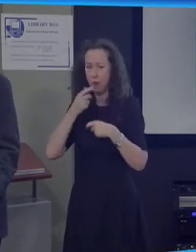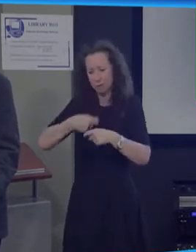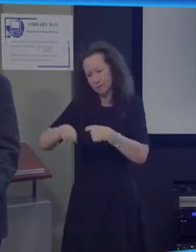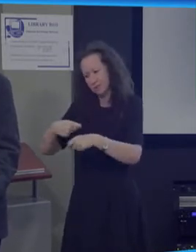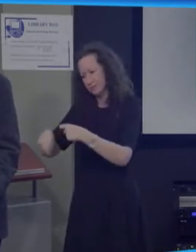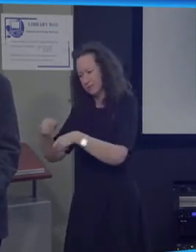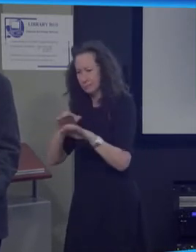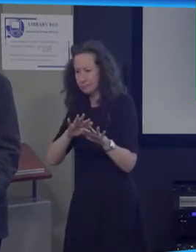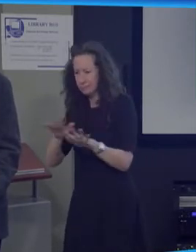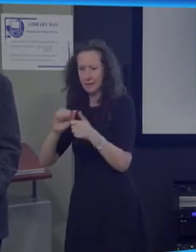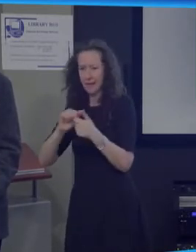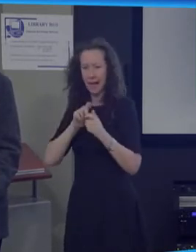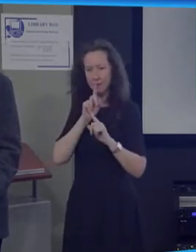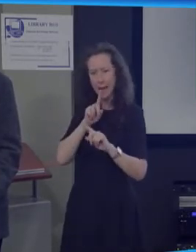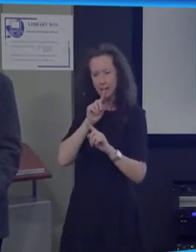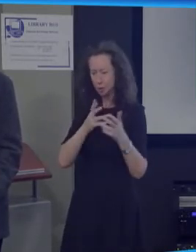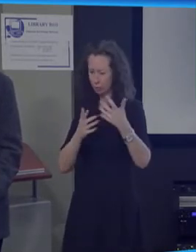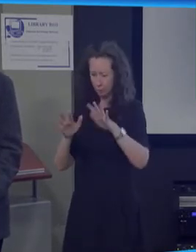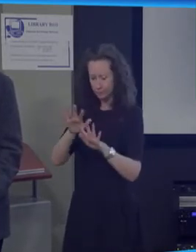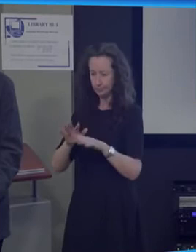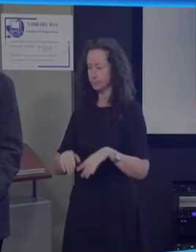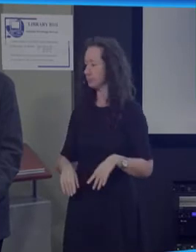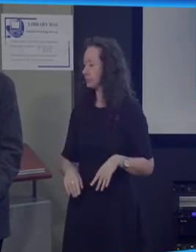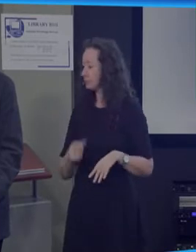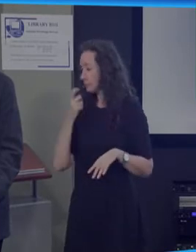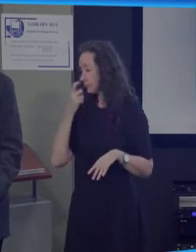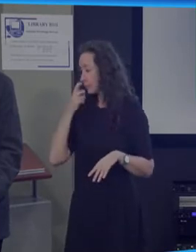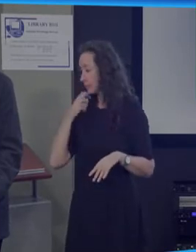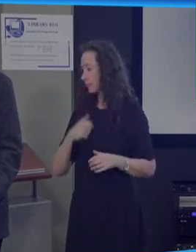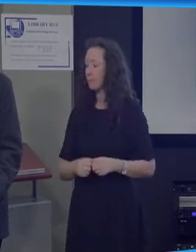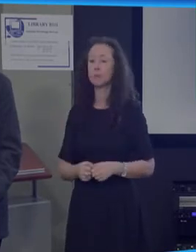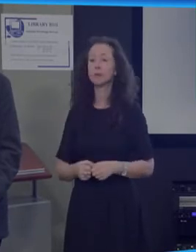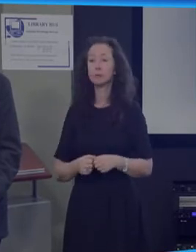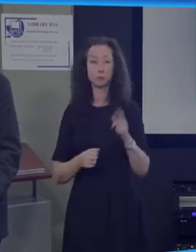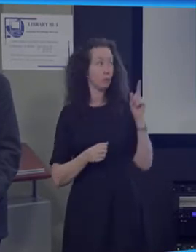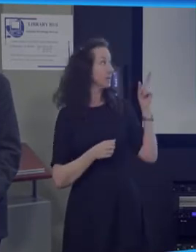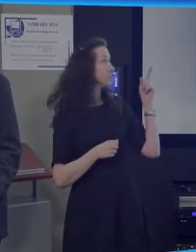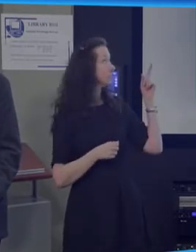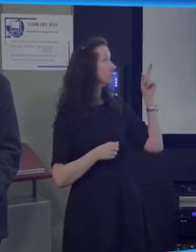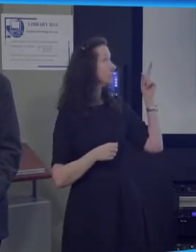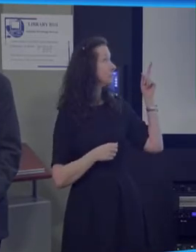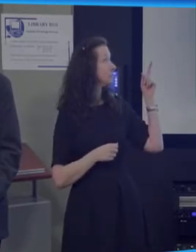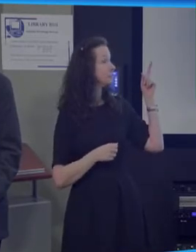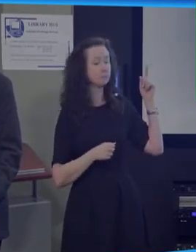the correct response, in this case, children should say they know for sure.